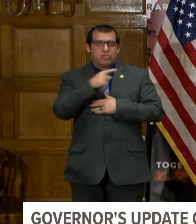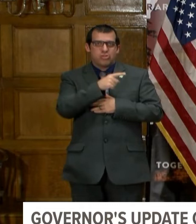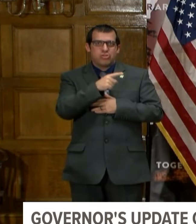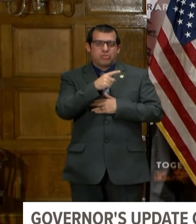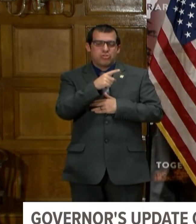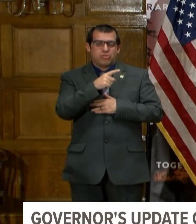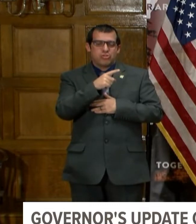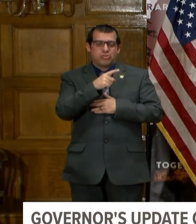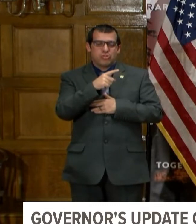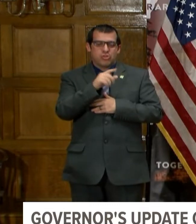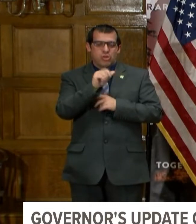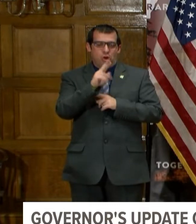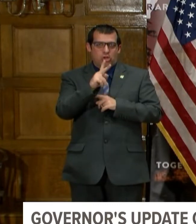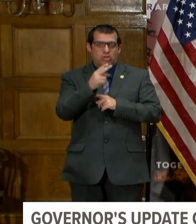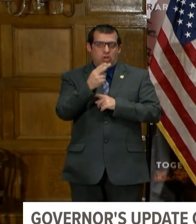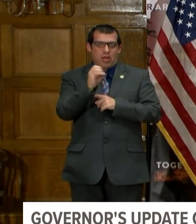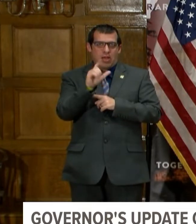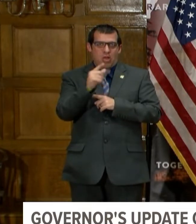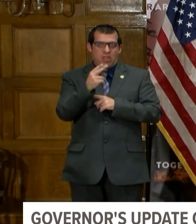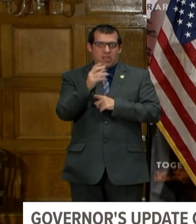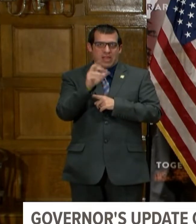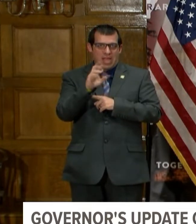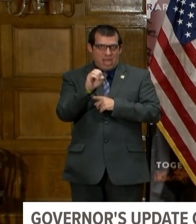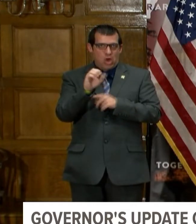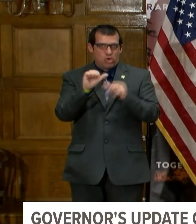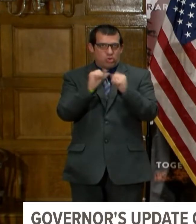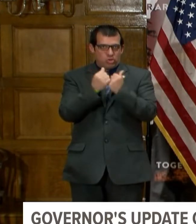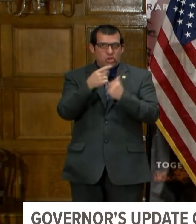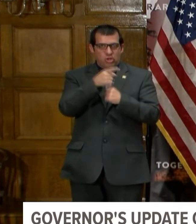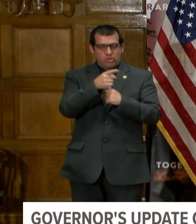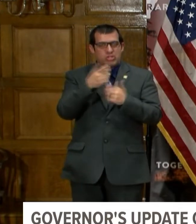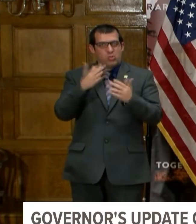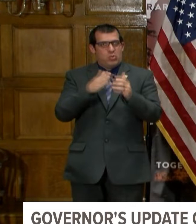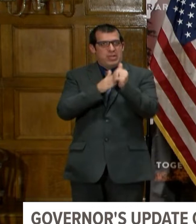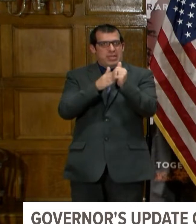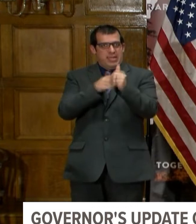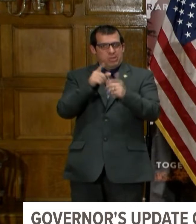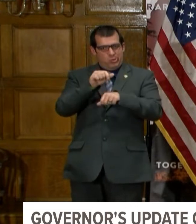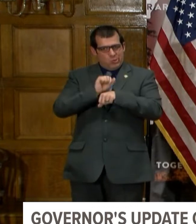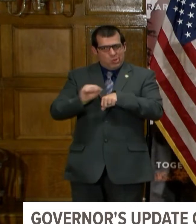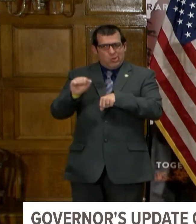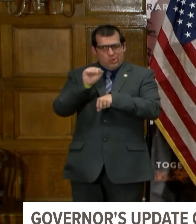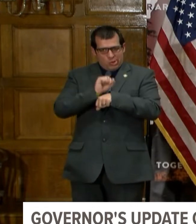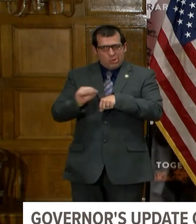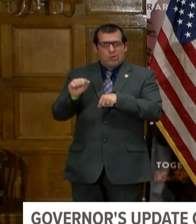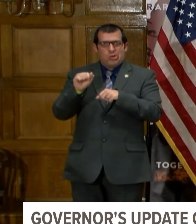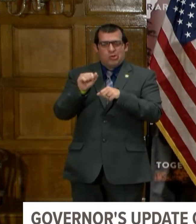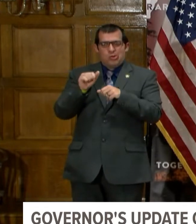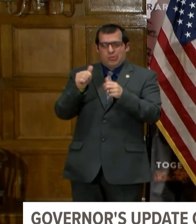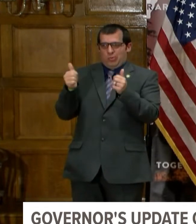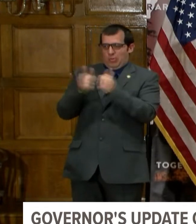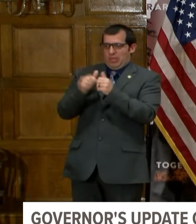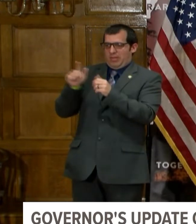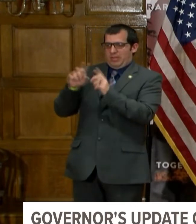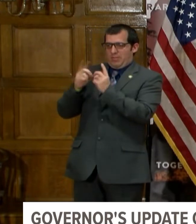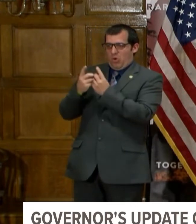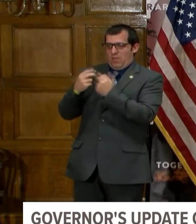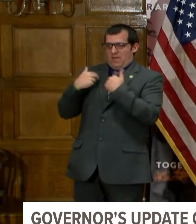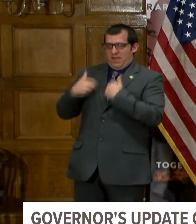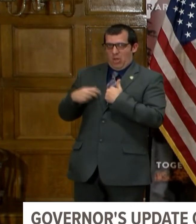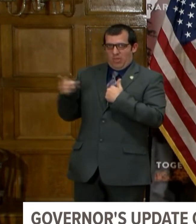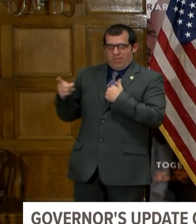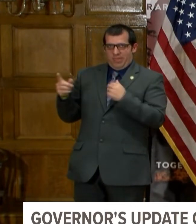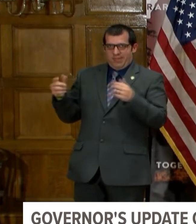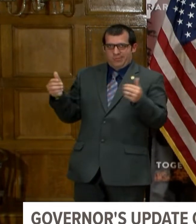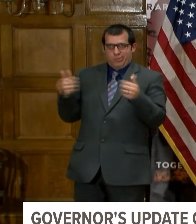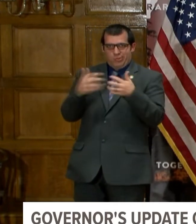Healthcare Association, for her leadership in working very hard with the Department of Health to see if